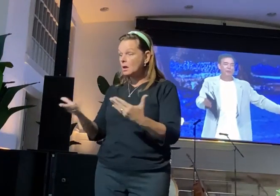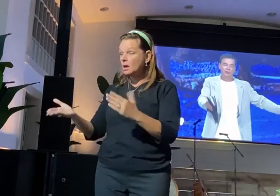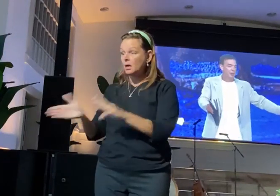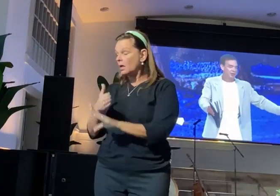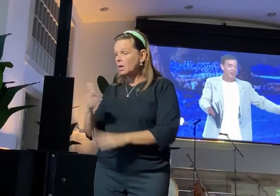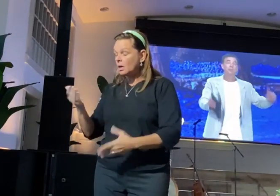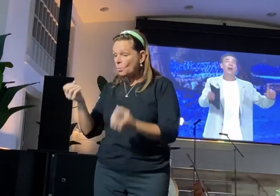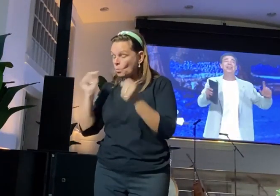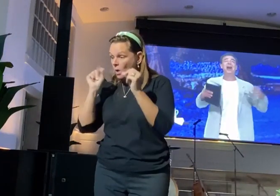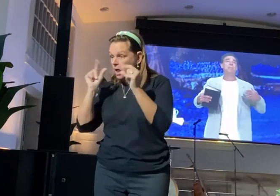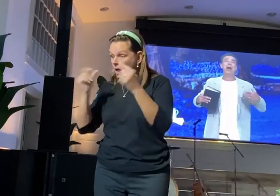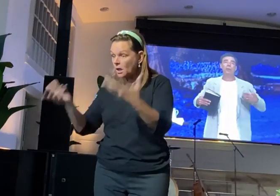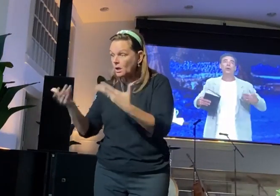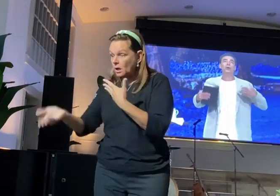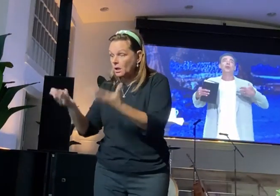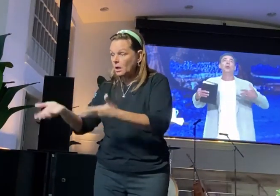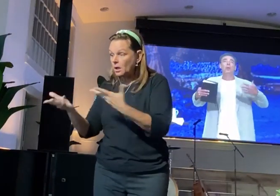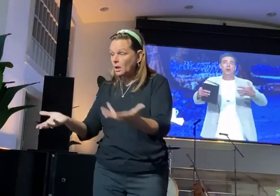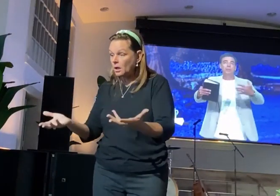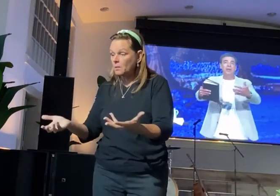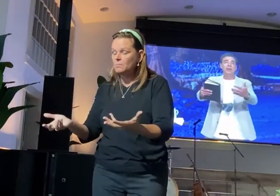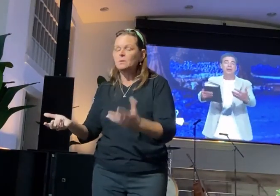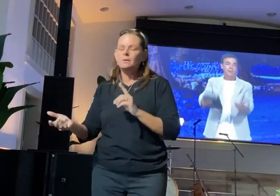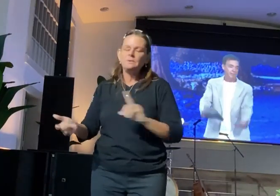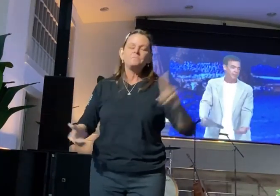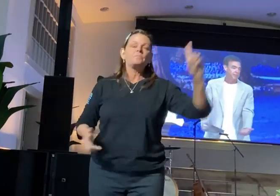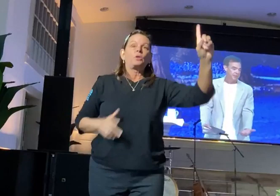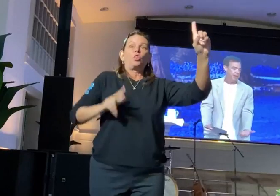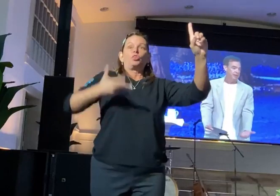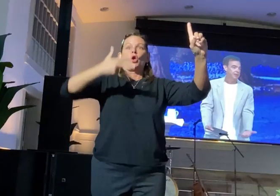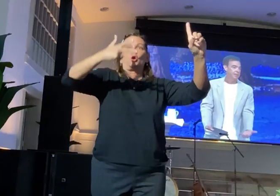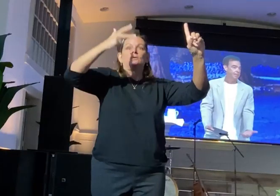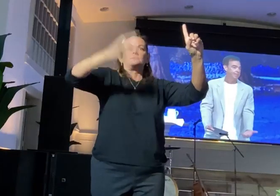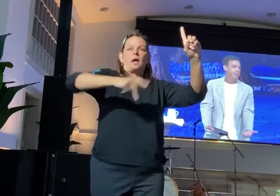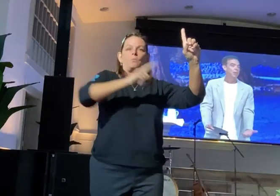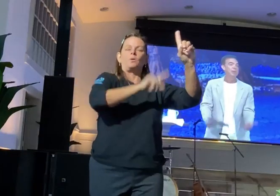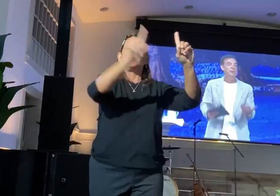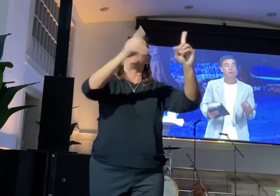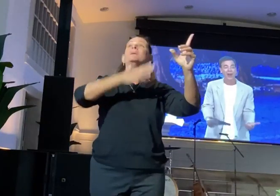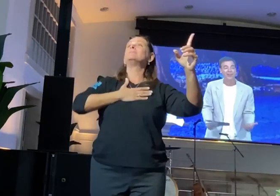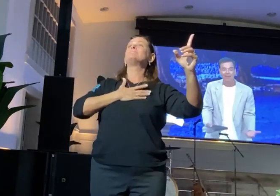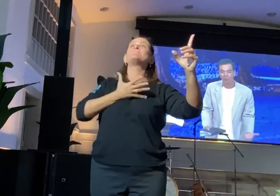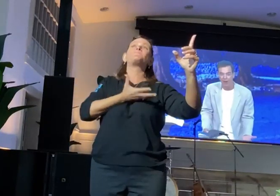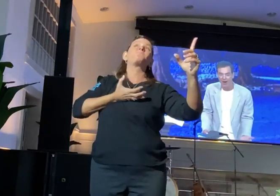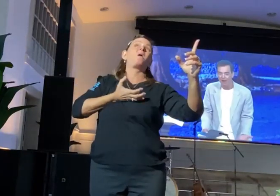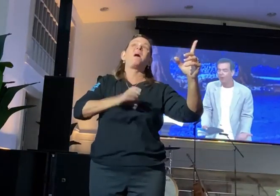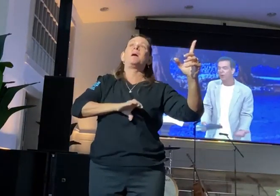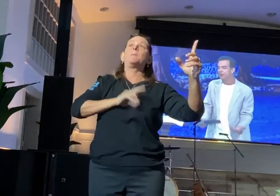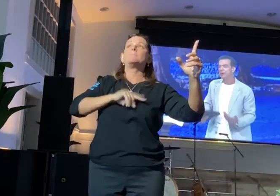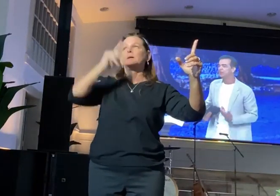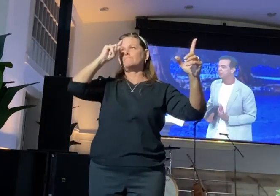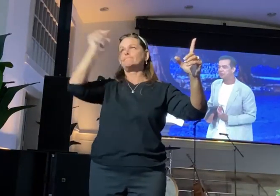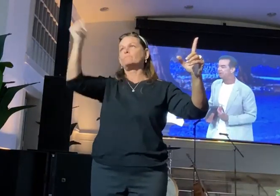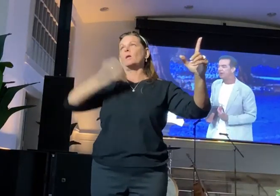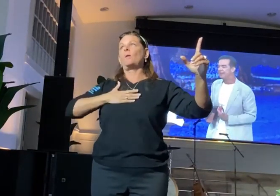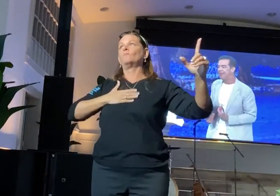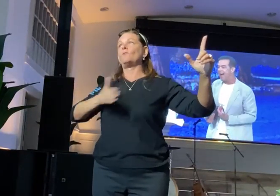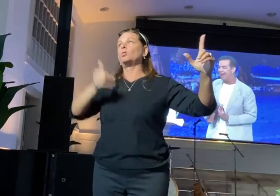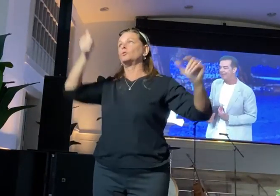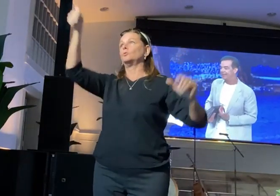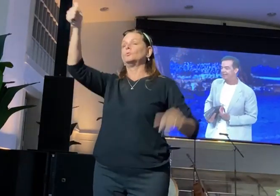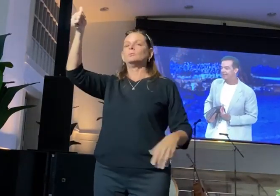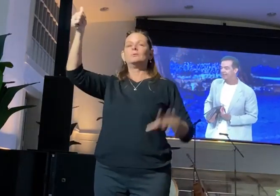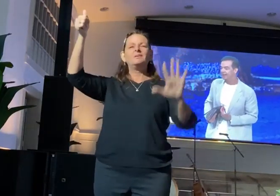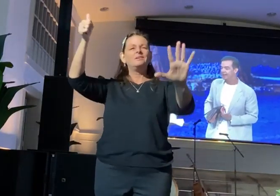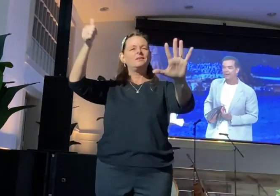I don't want to go through with this, but not my will, your will be done." When he was praying that prayer, it wasn't because he was afraid